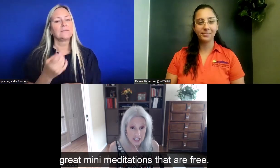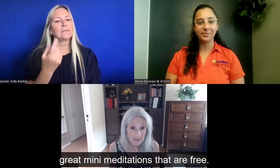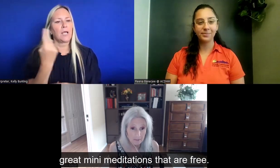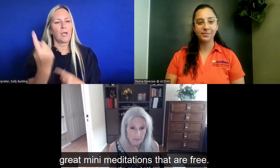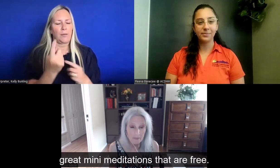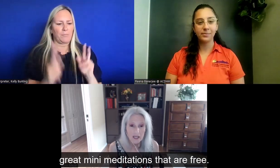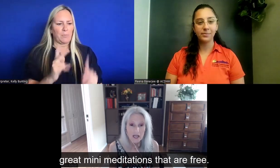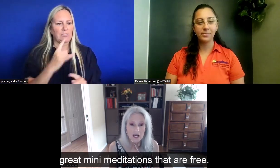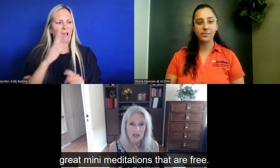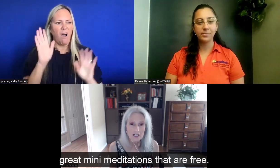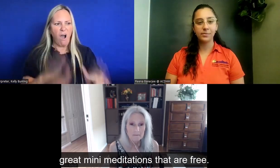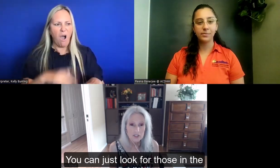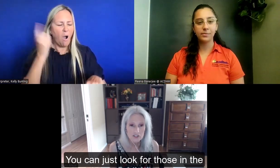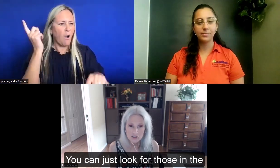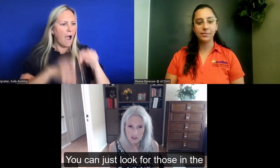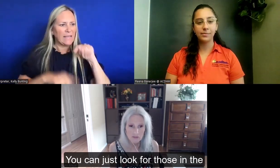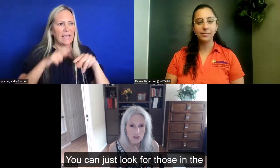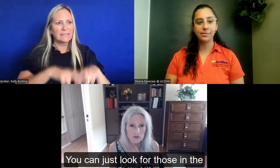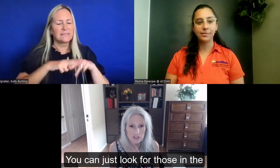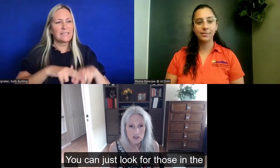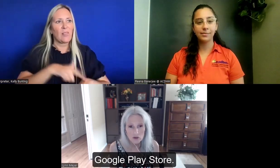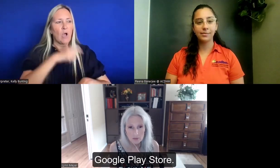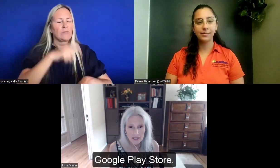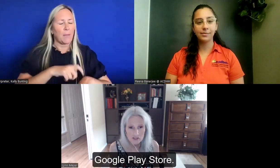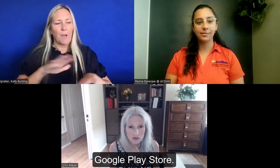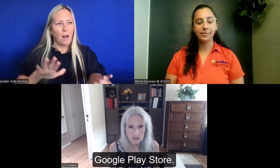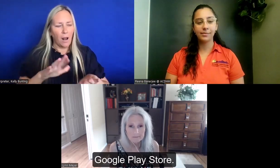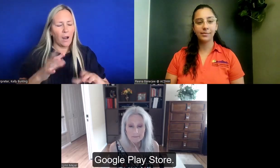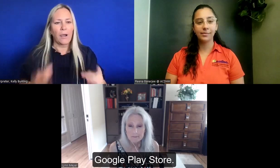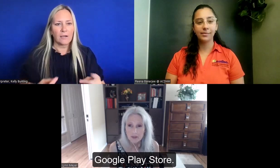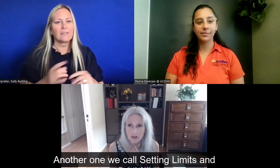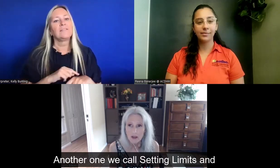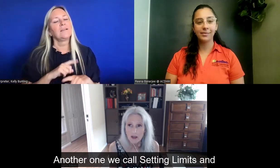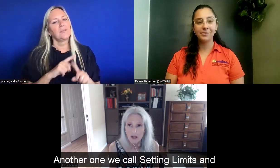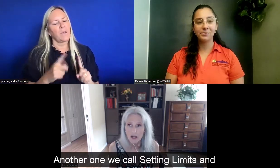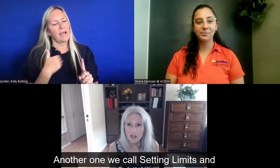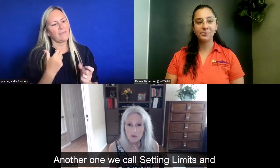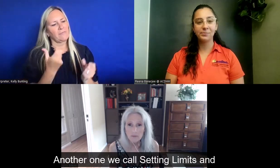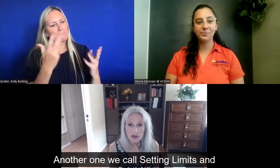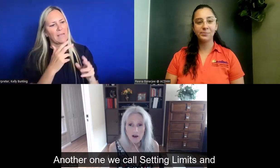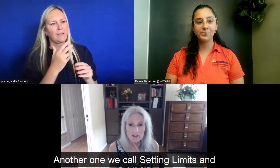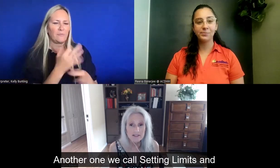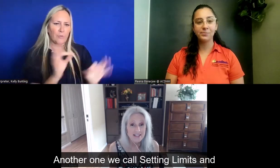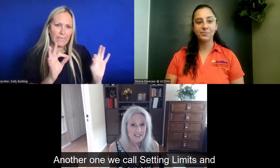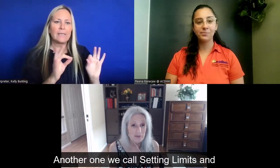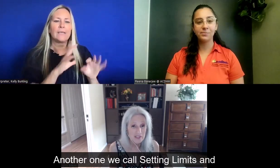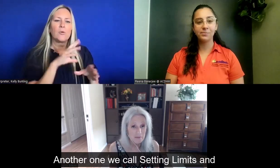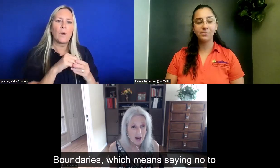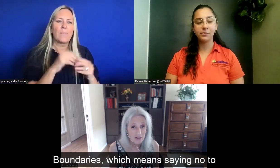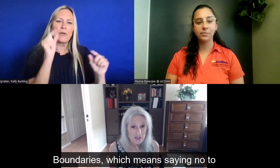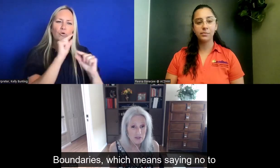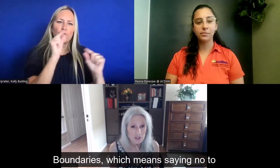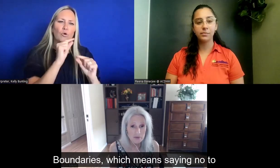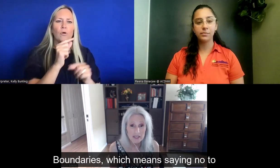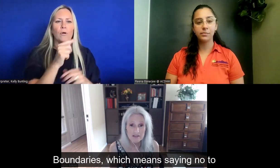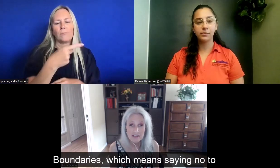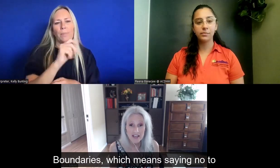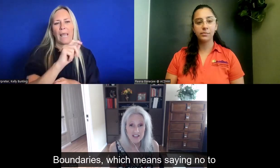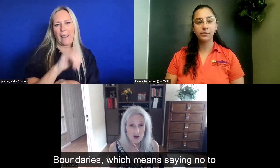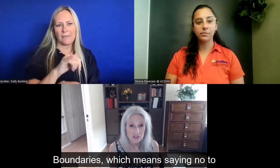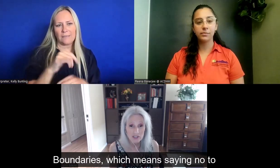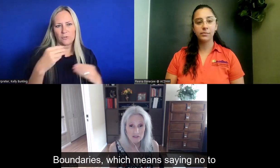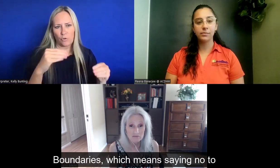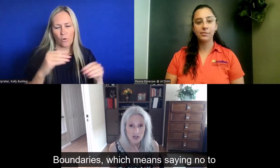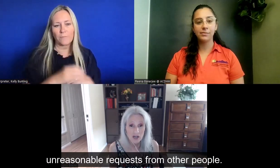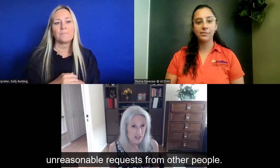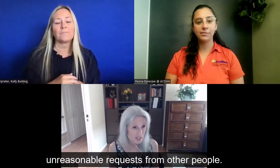are free. You could just look for those in the Google Play Store. Another one we call setting limits and boundaries, which means saying